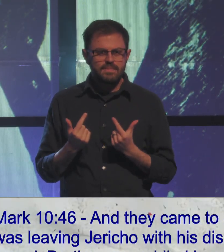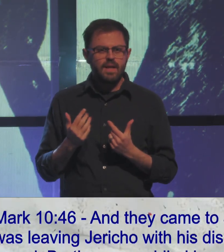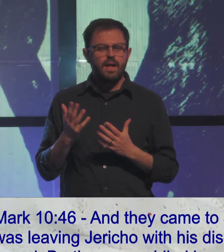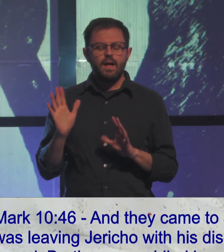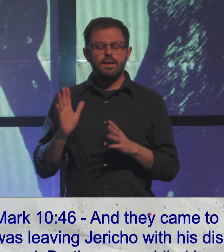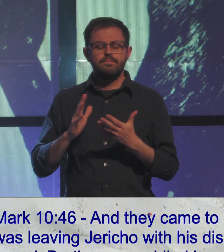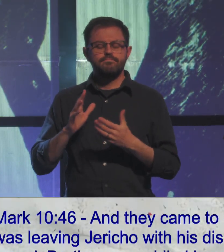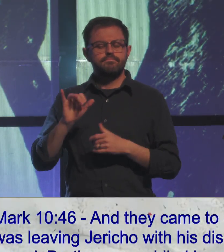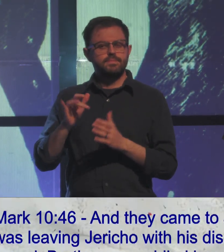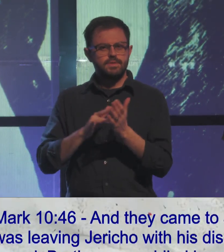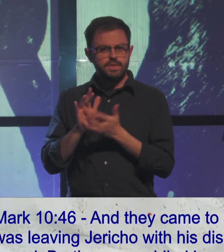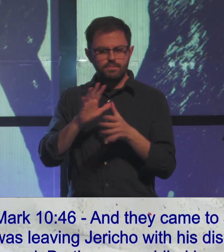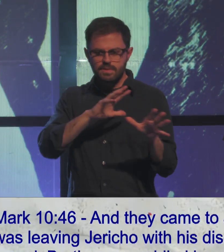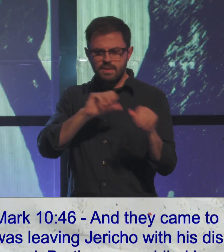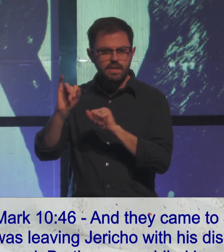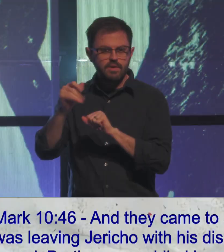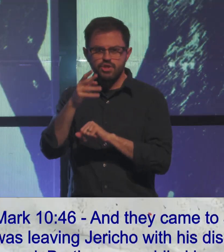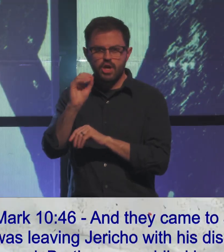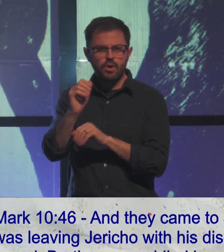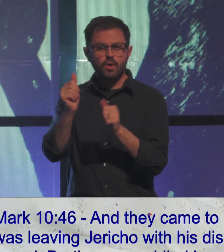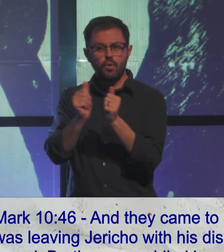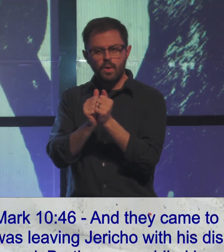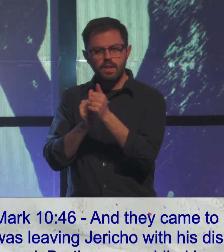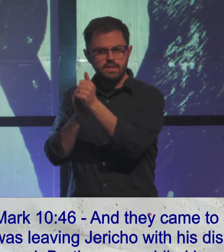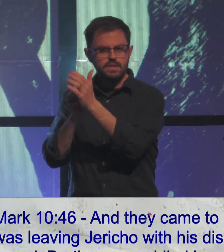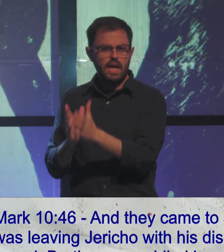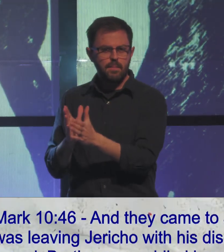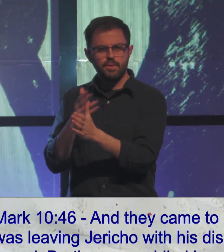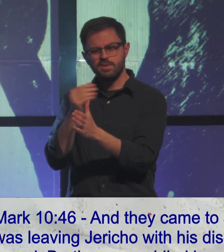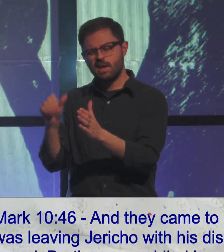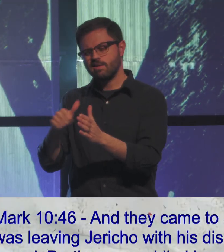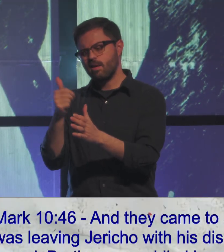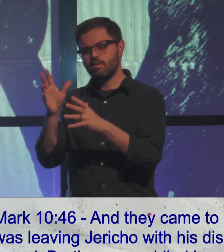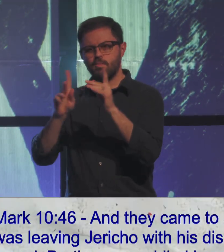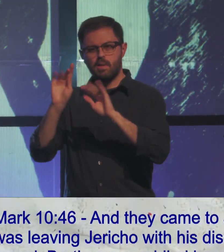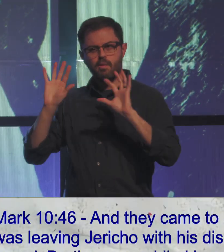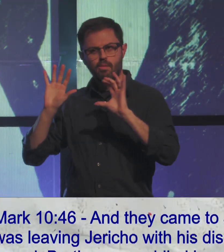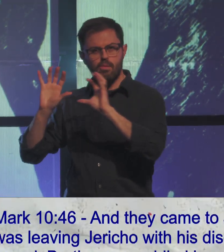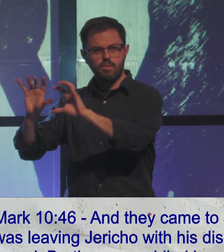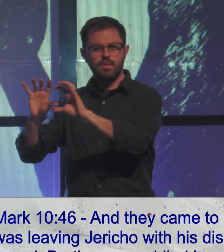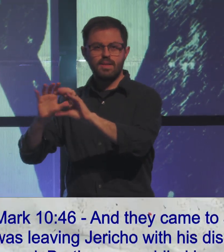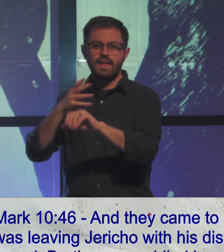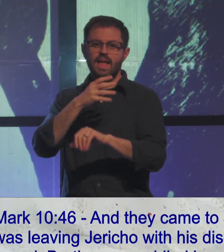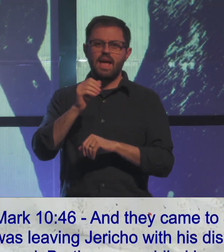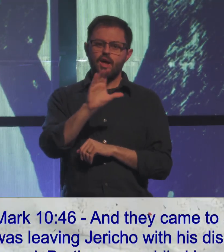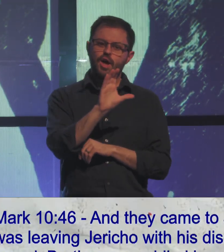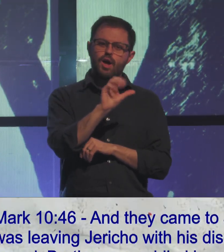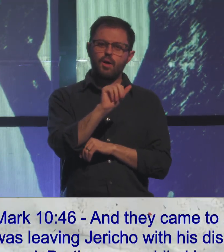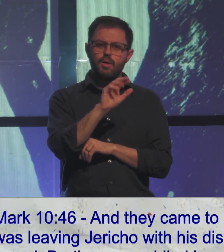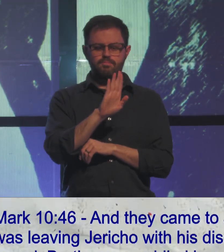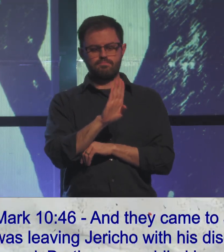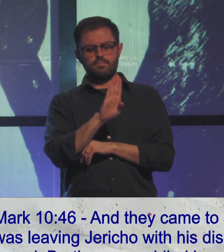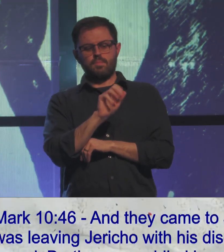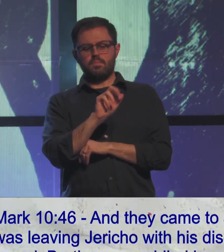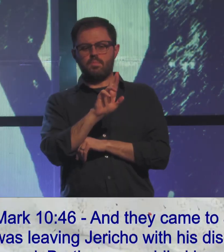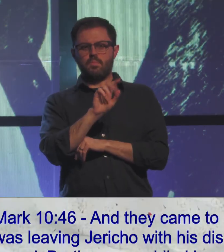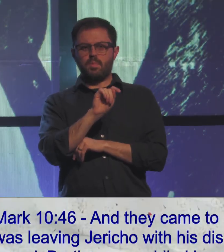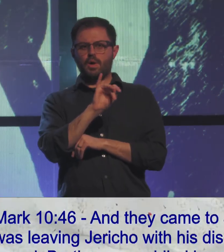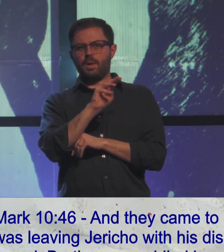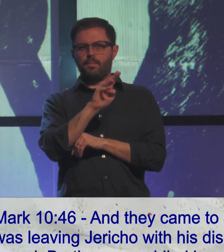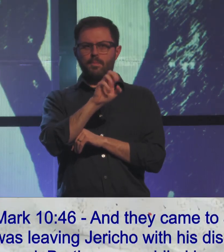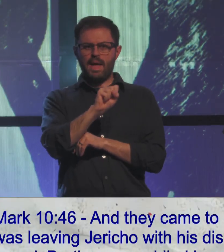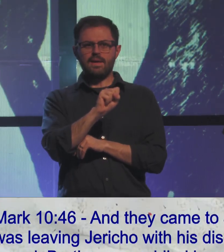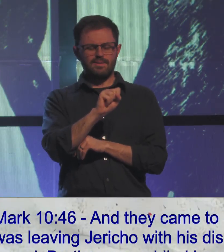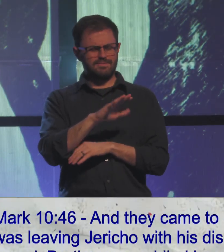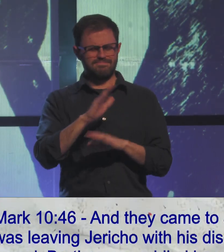He left Jericho with his disciples and a great crowd. And Bartimaeus, it's a great name. Somebody should name their kid that.